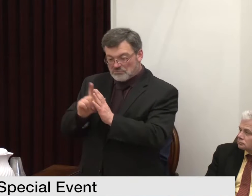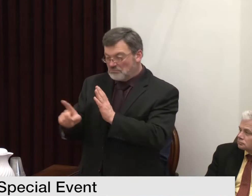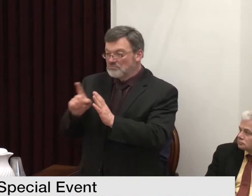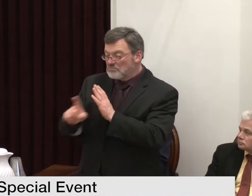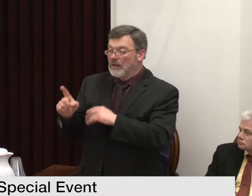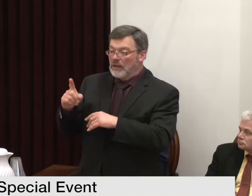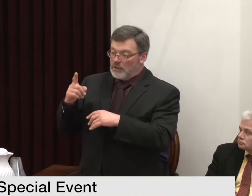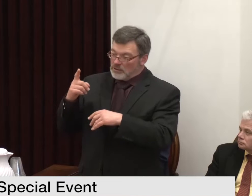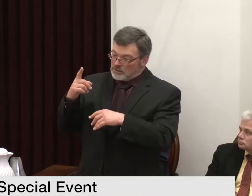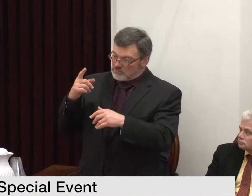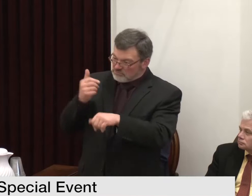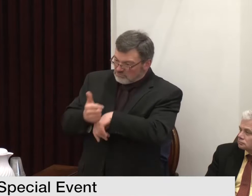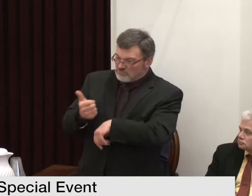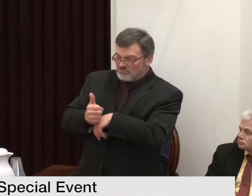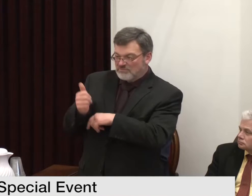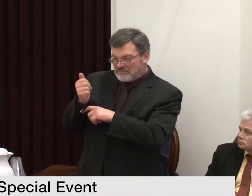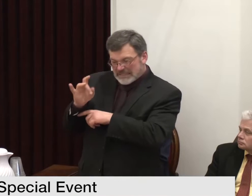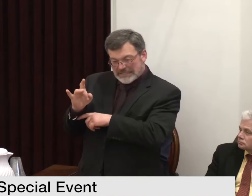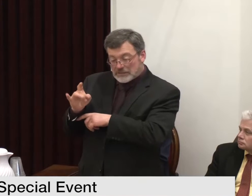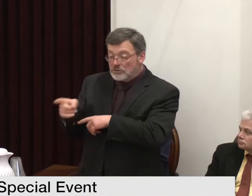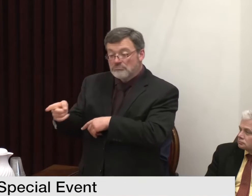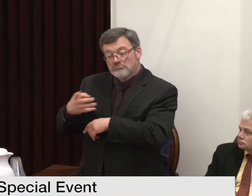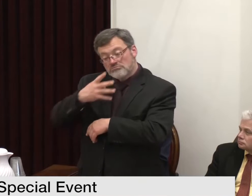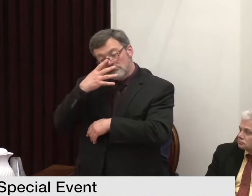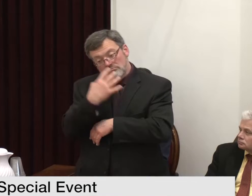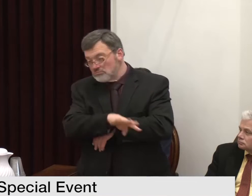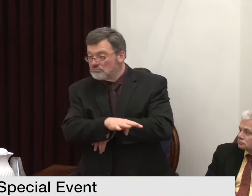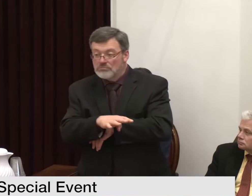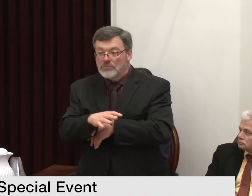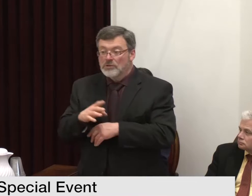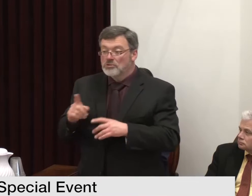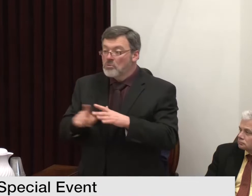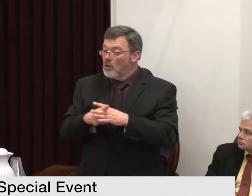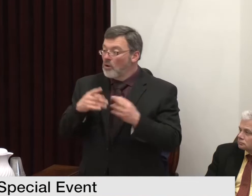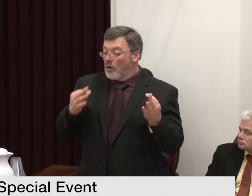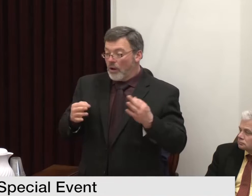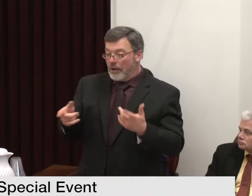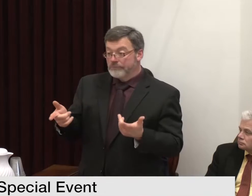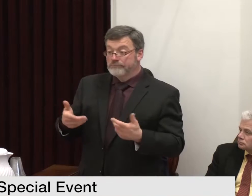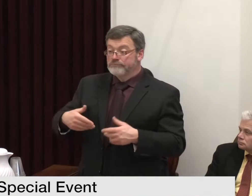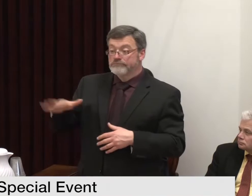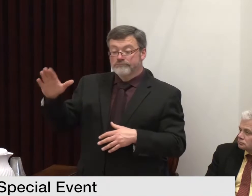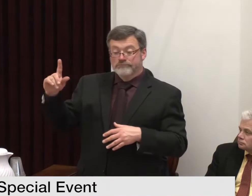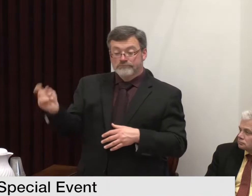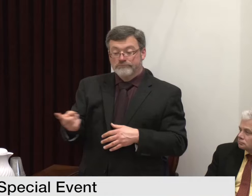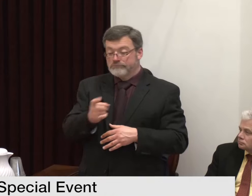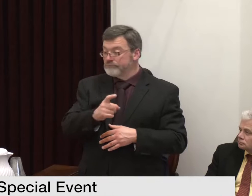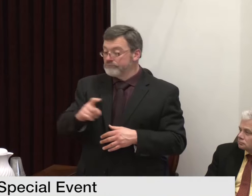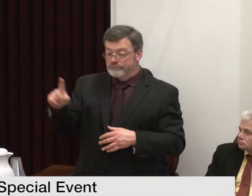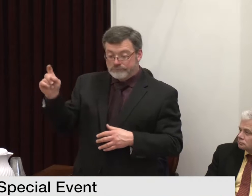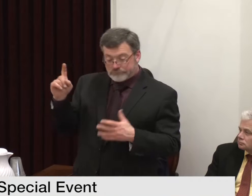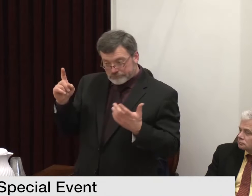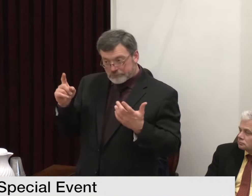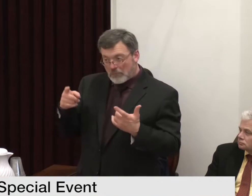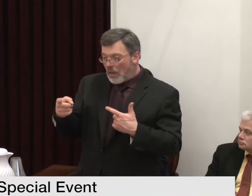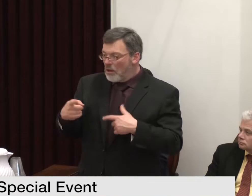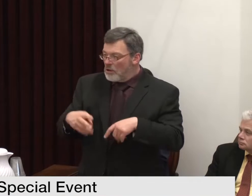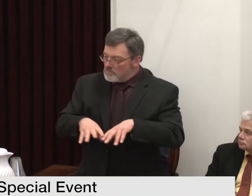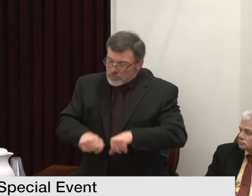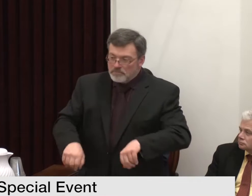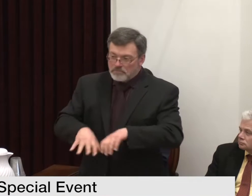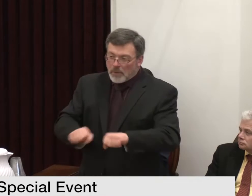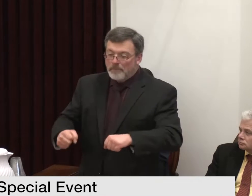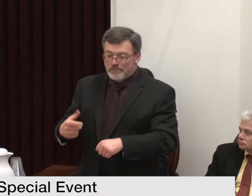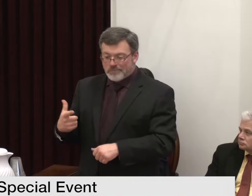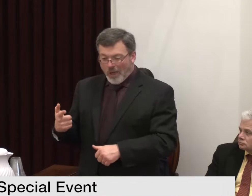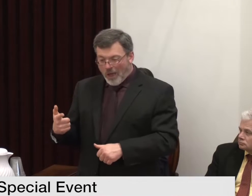He continued to roam free until he was picked up for stealing a firearm And finally, a federal court had the good